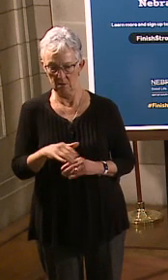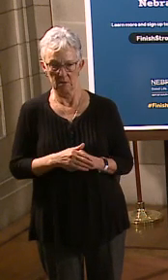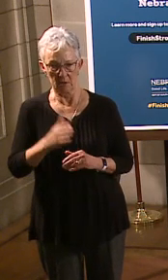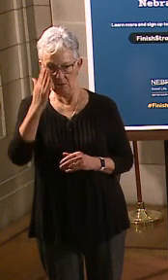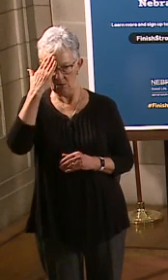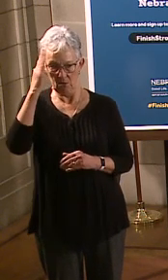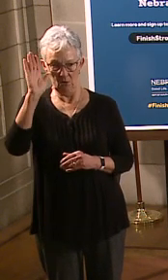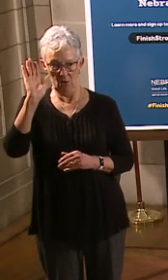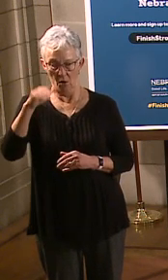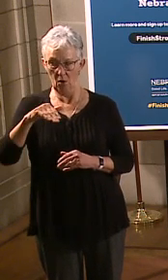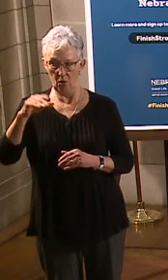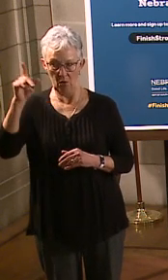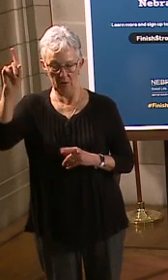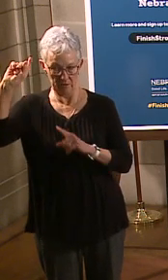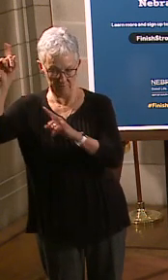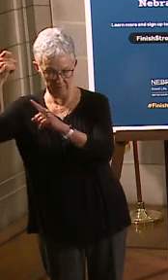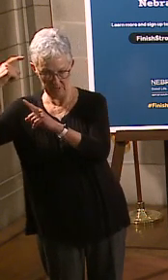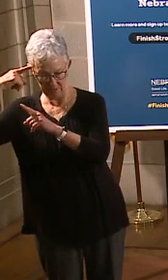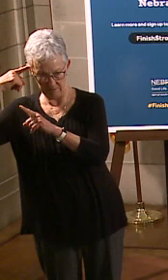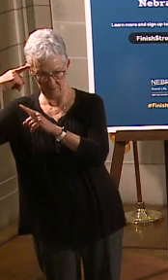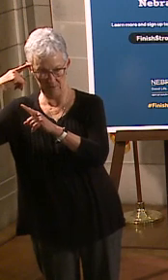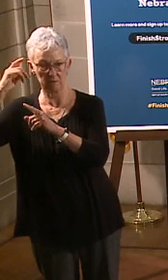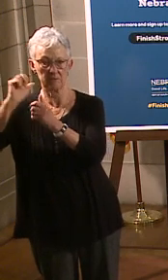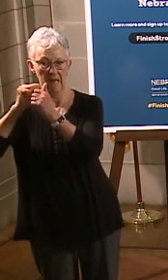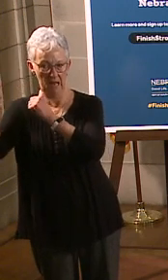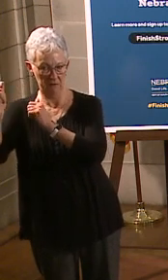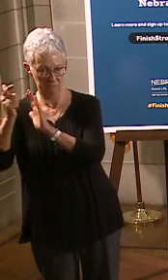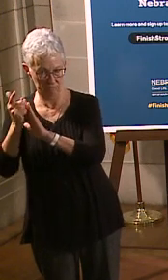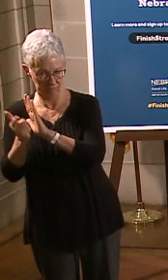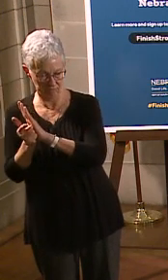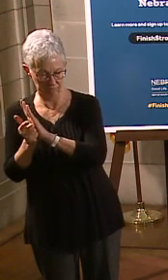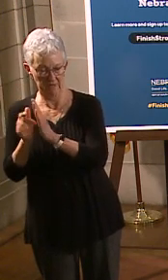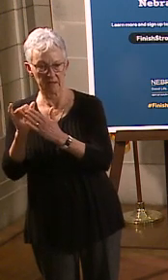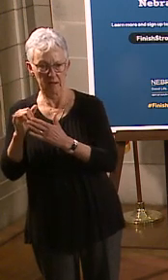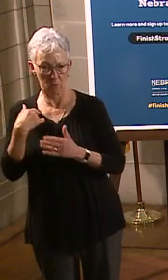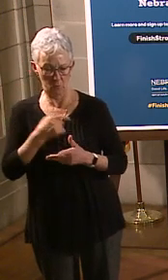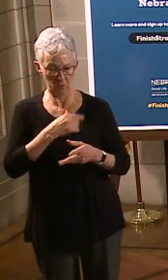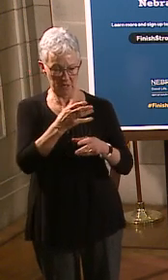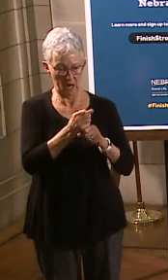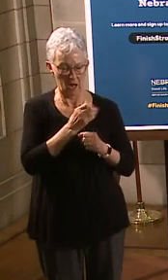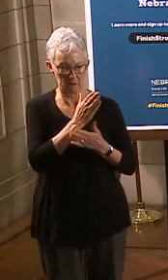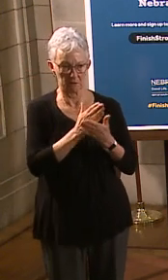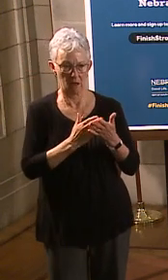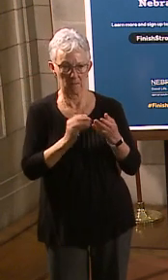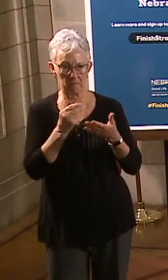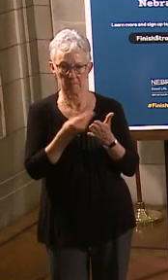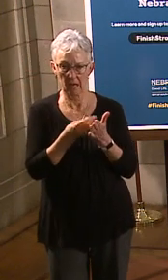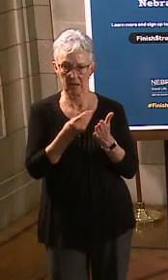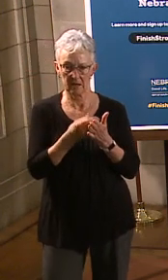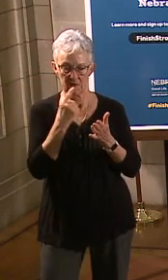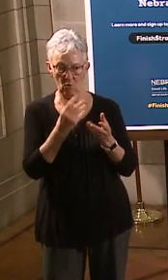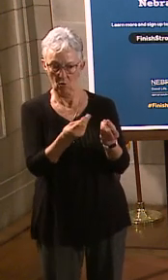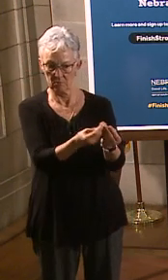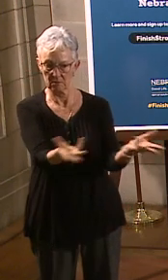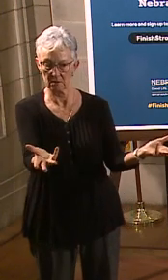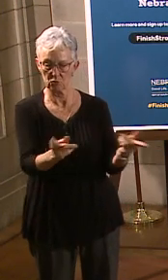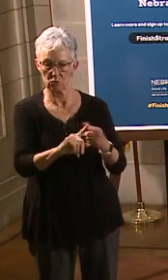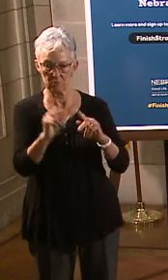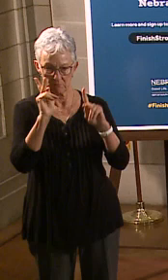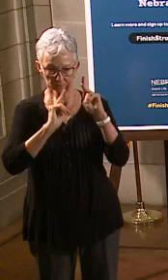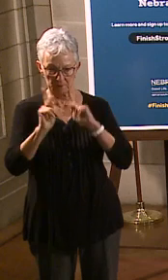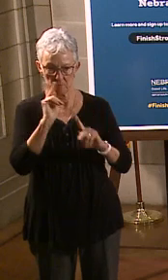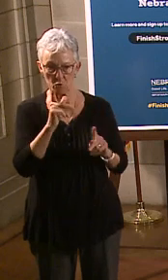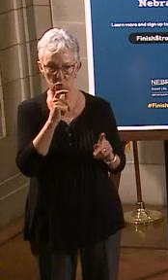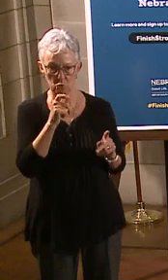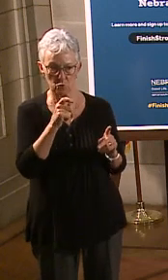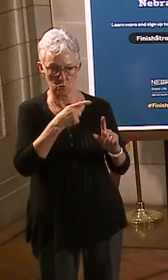the state of Nebraska received about $200 million through an emergency rental assistance program. That money is being divided up with